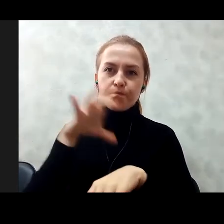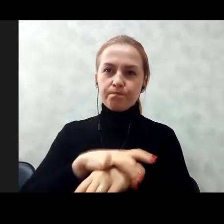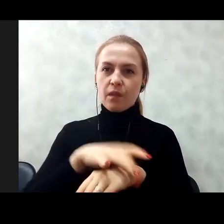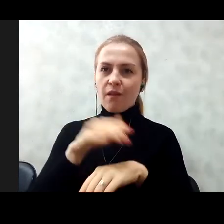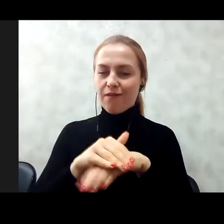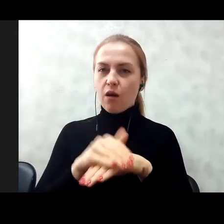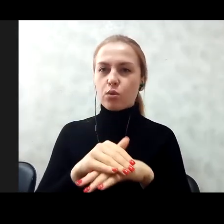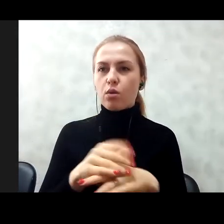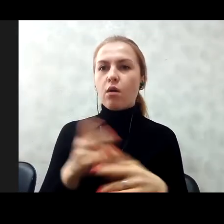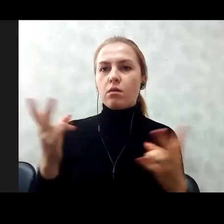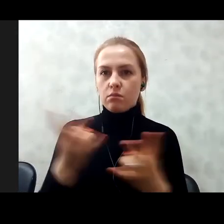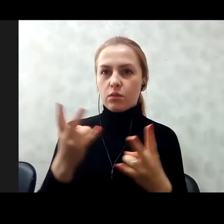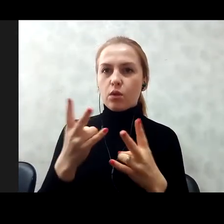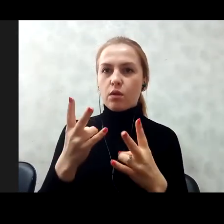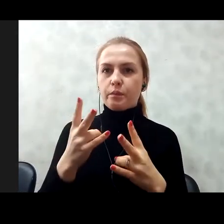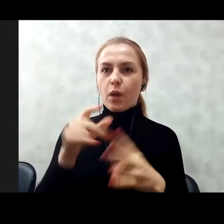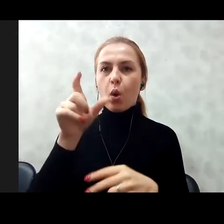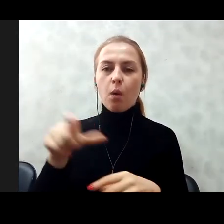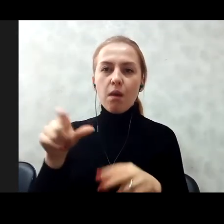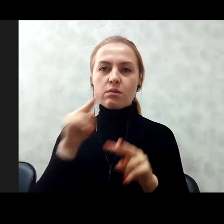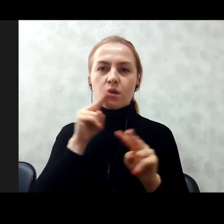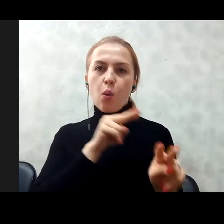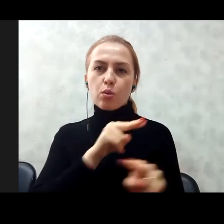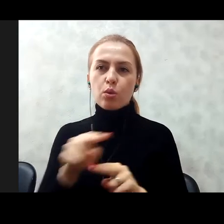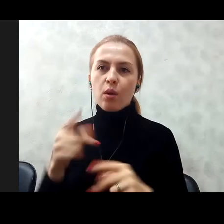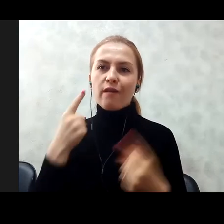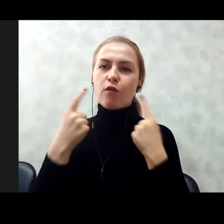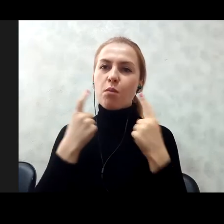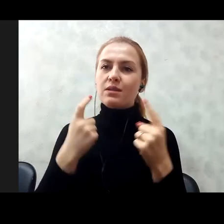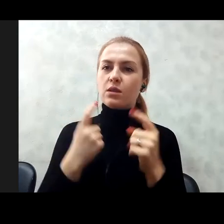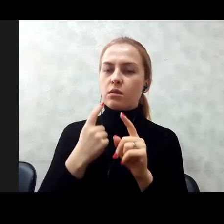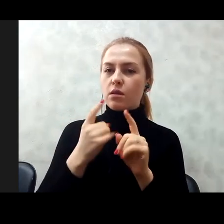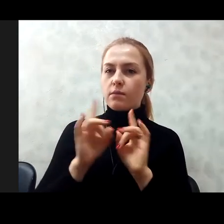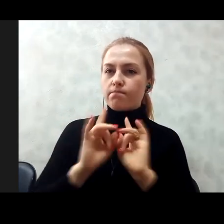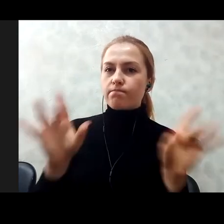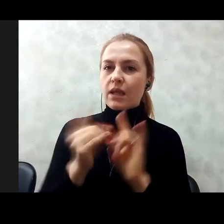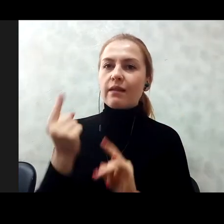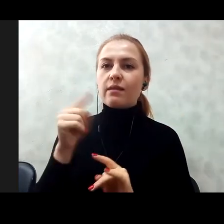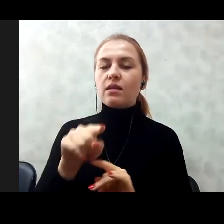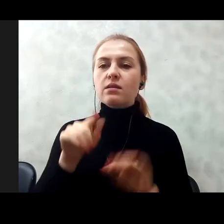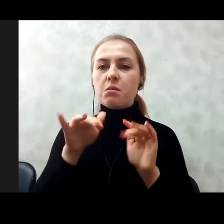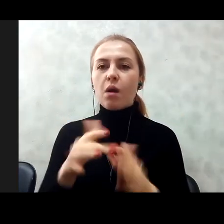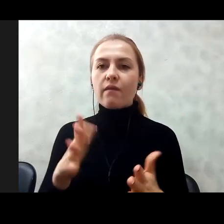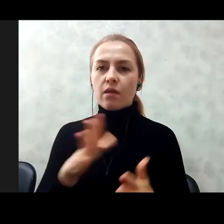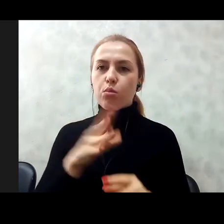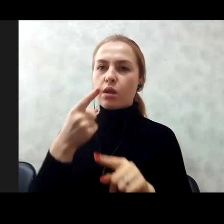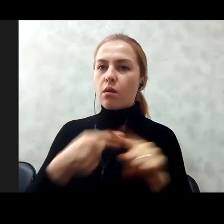considered by courts. So we need the civil society to be